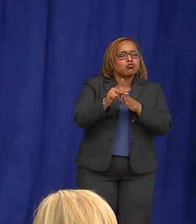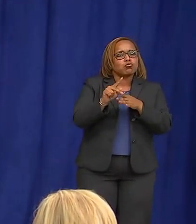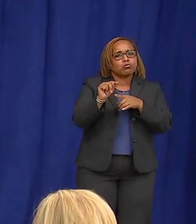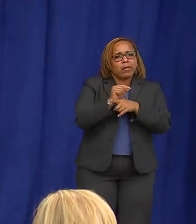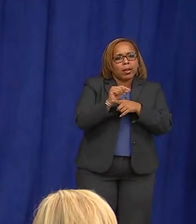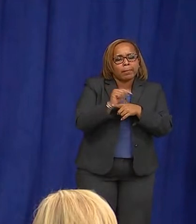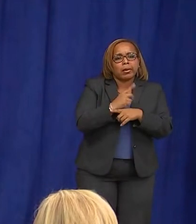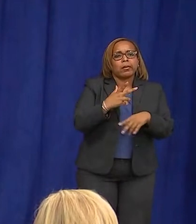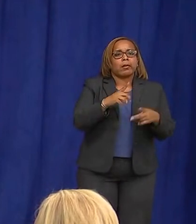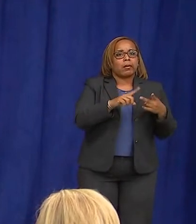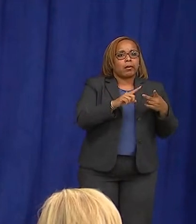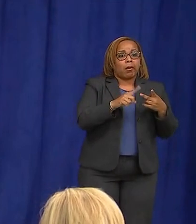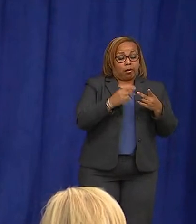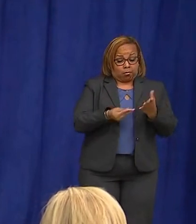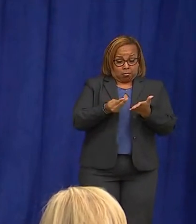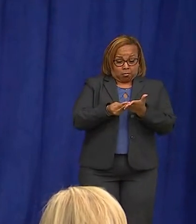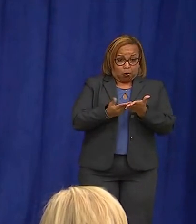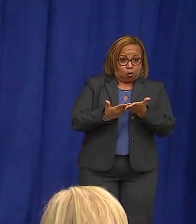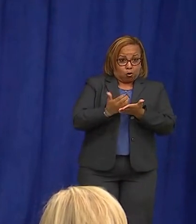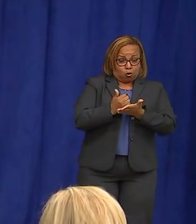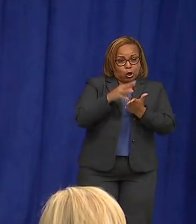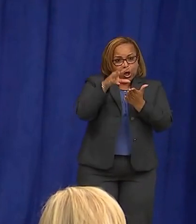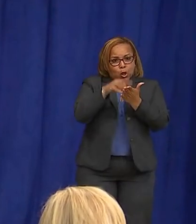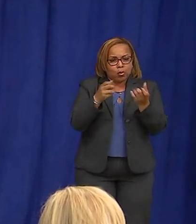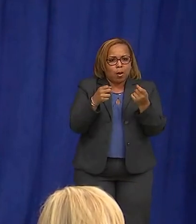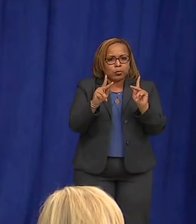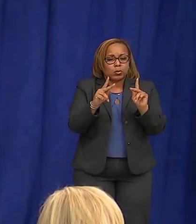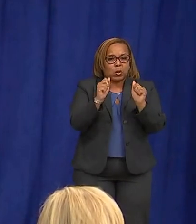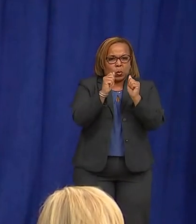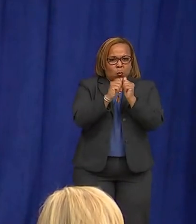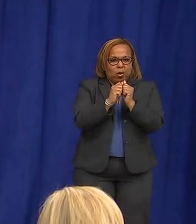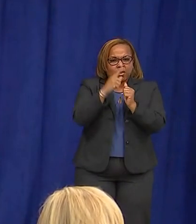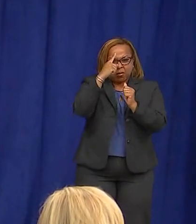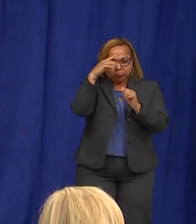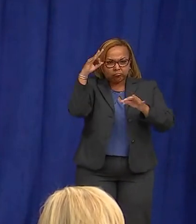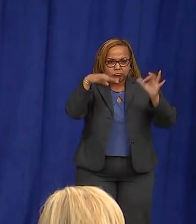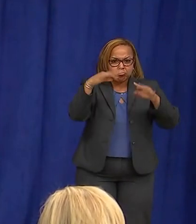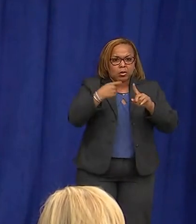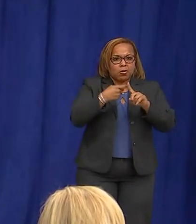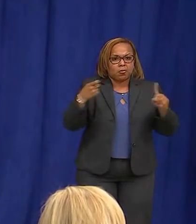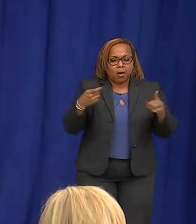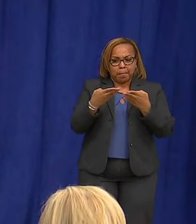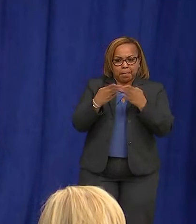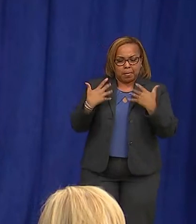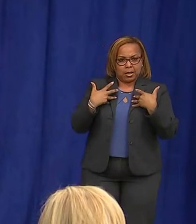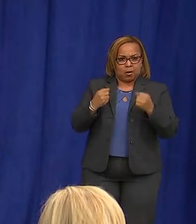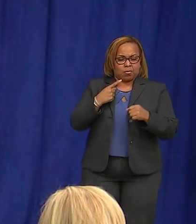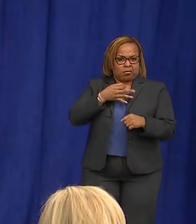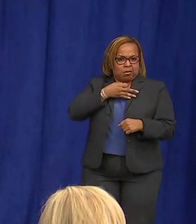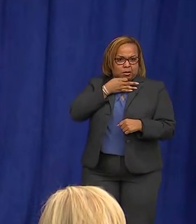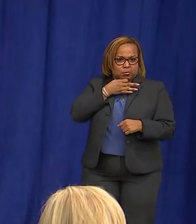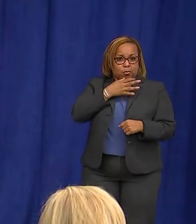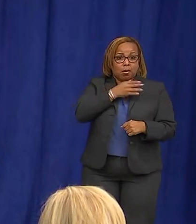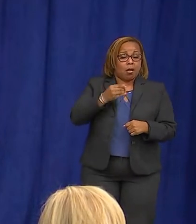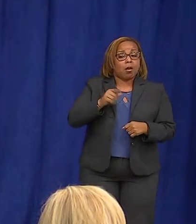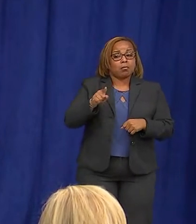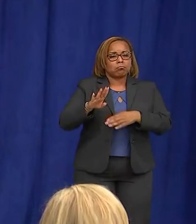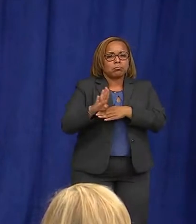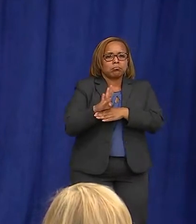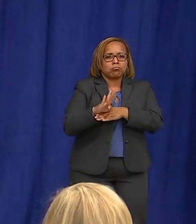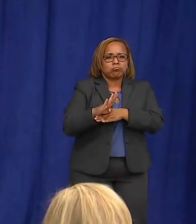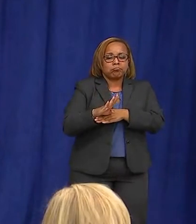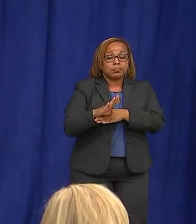development and an earn and learn opportunity designed with input from public health experts and private sector